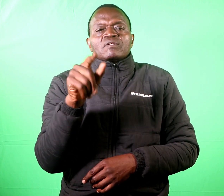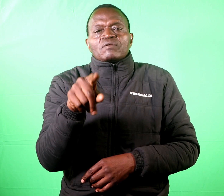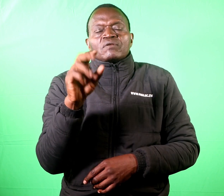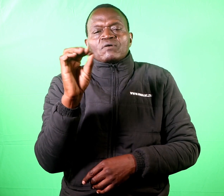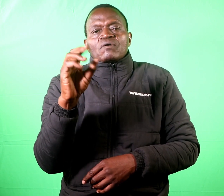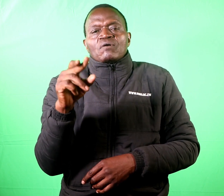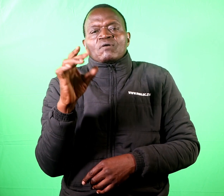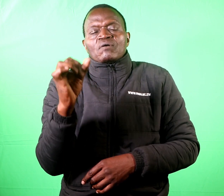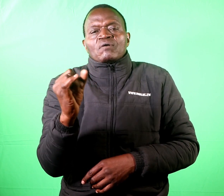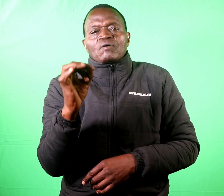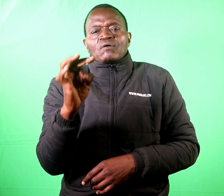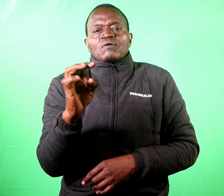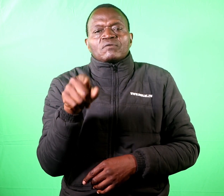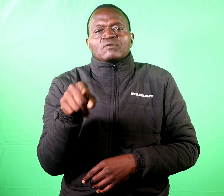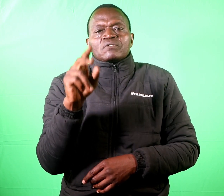info@fnc.org.zw. Twitter